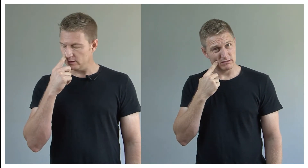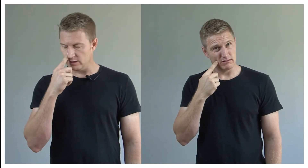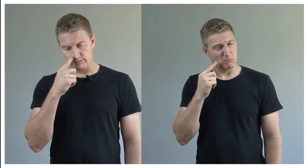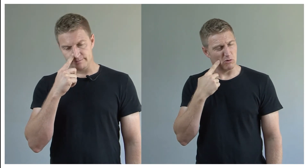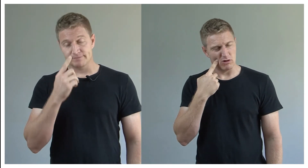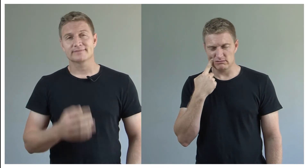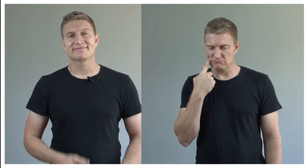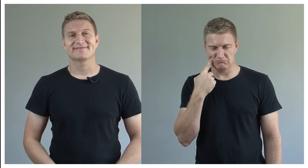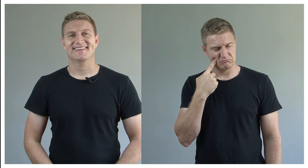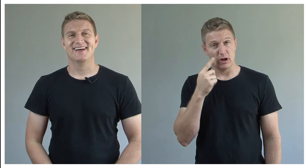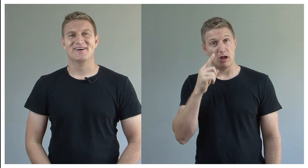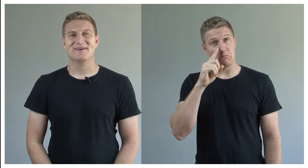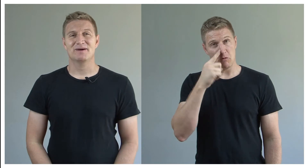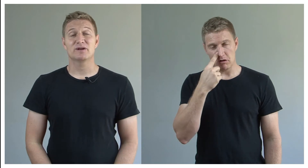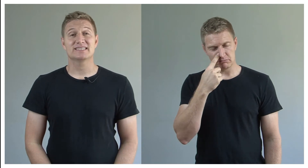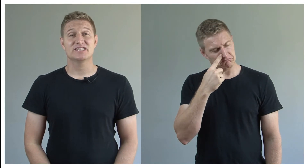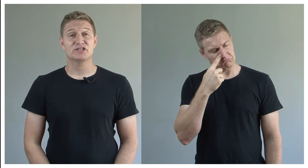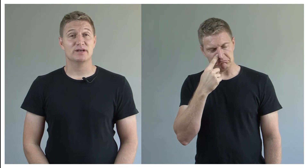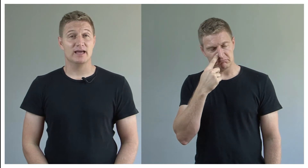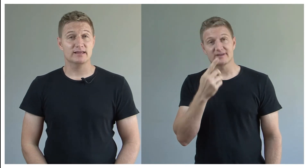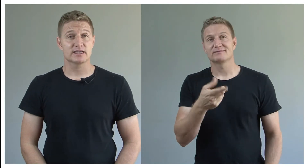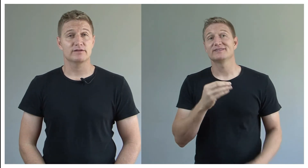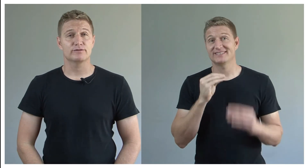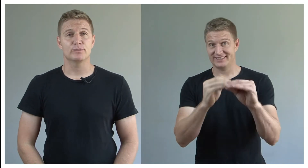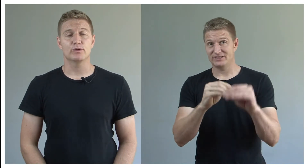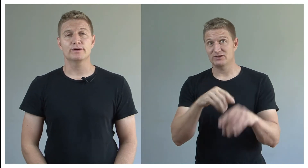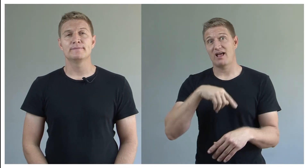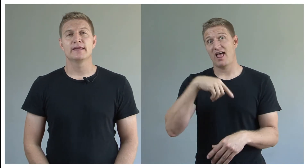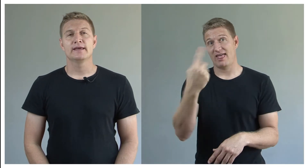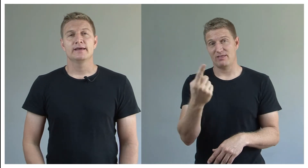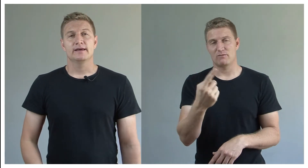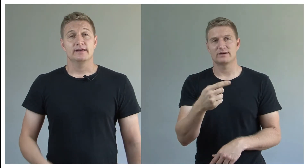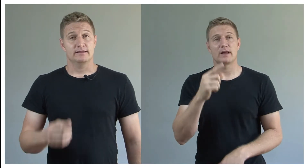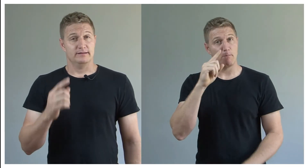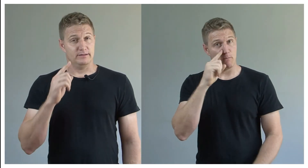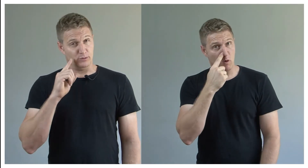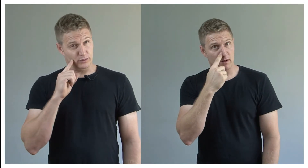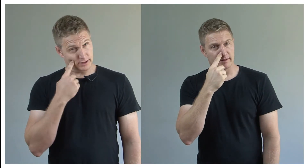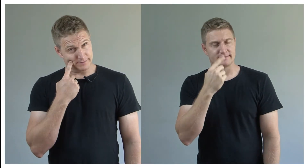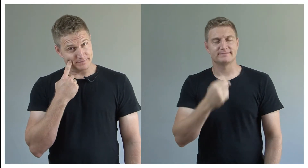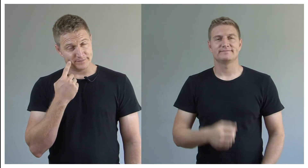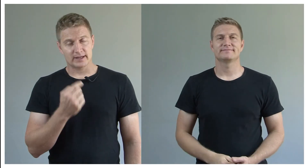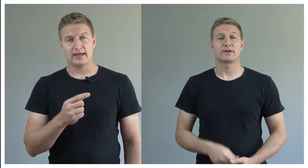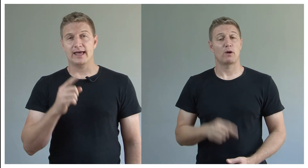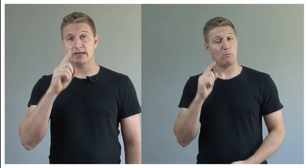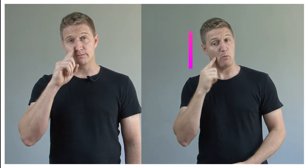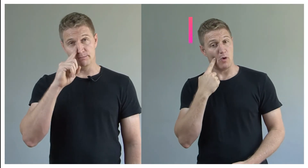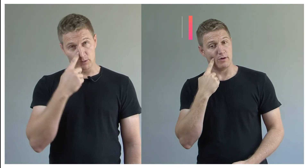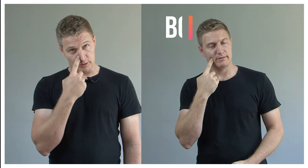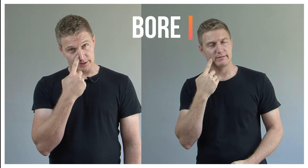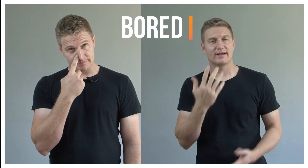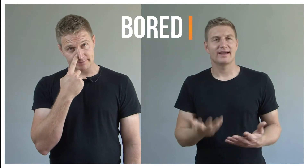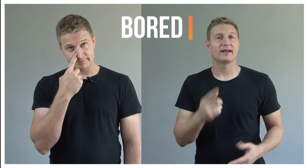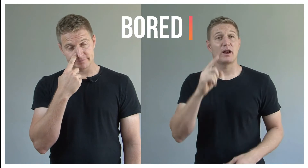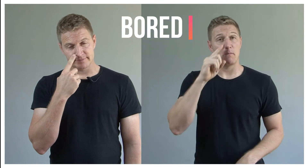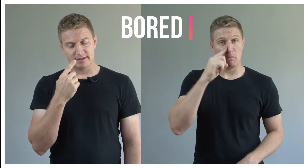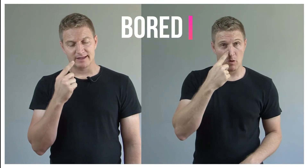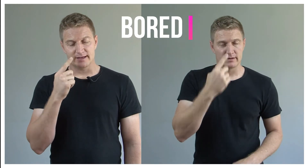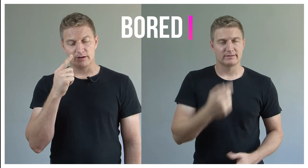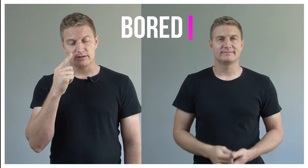no. Now I want to teach you another sign for bored. The bored and bored. Now this